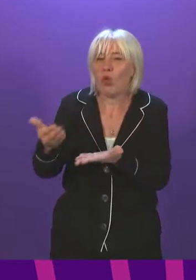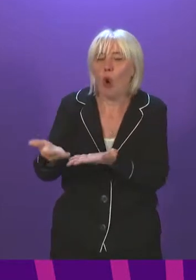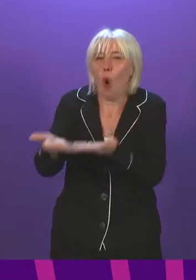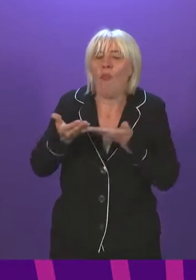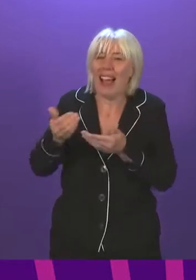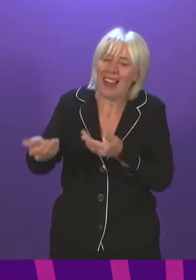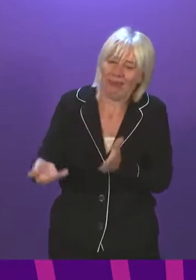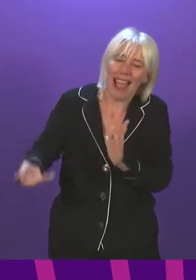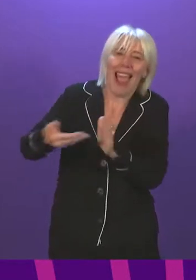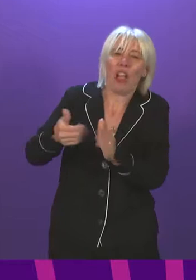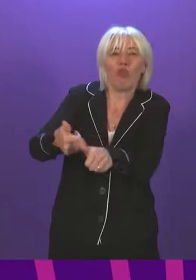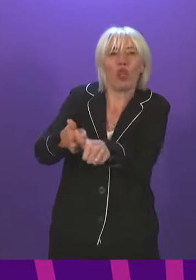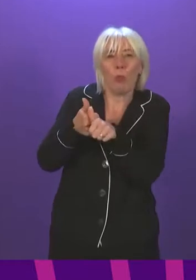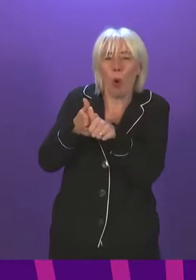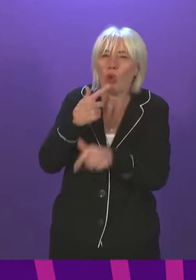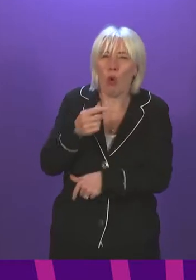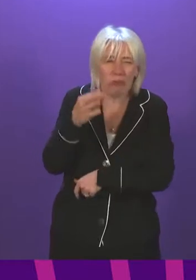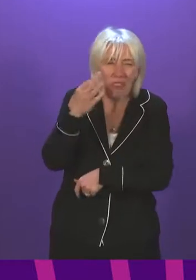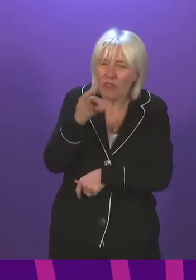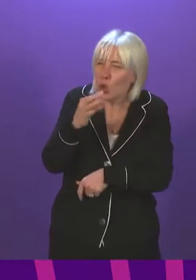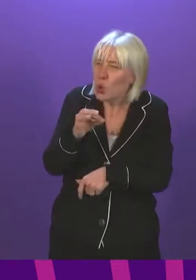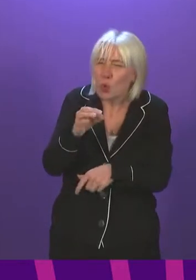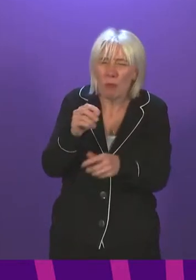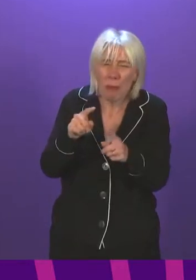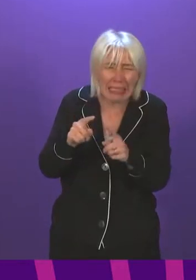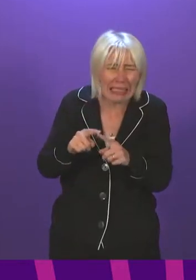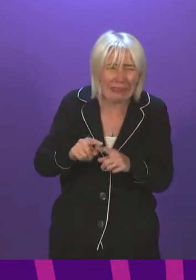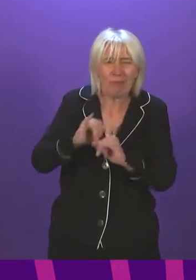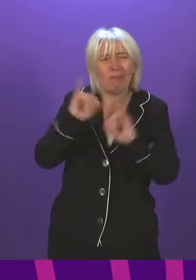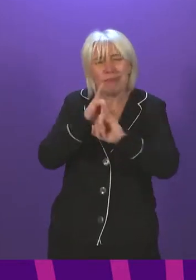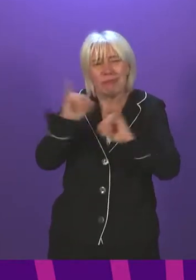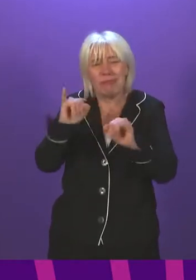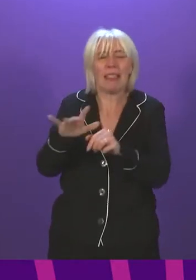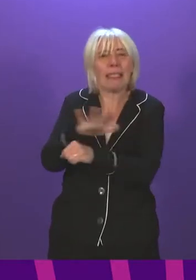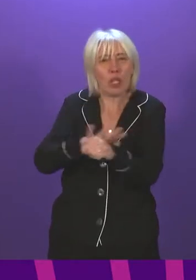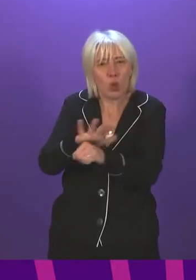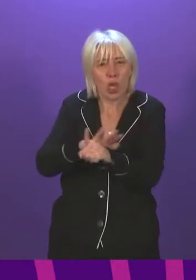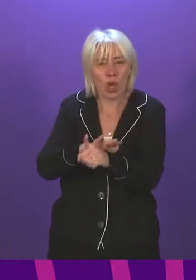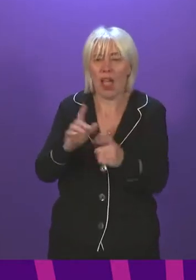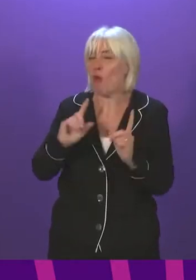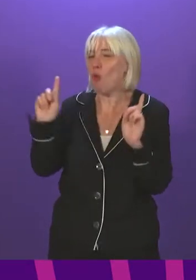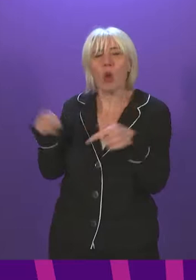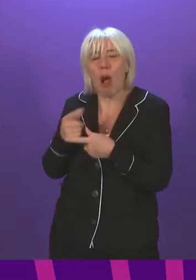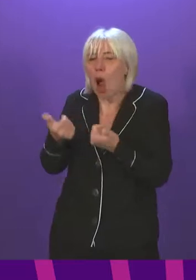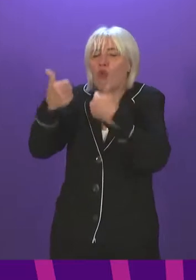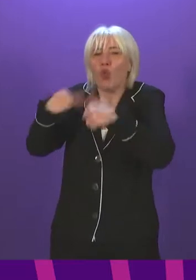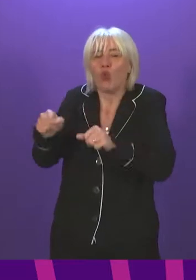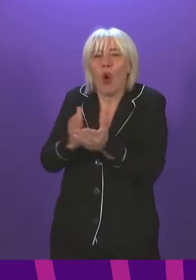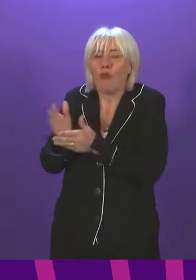support, which will only be used in a small number of the most exceptional circumstances, which cannot be resolved by the usual means